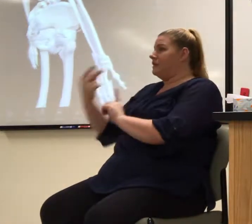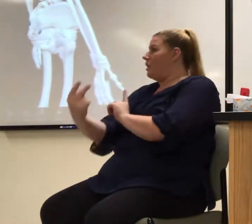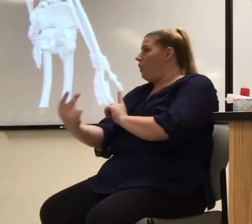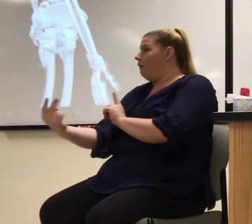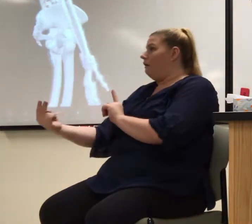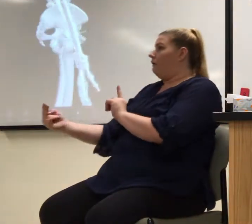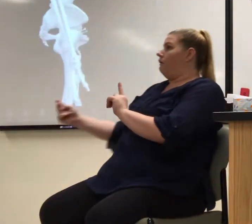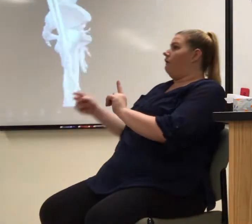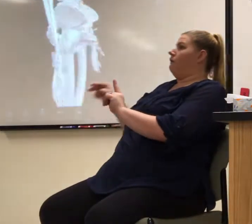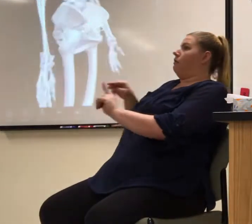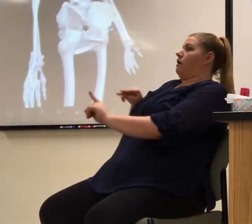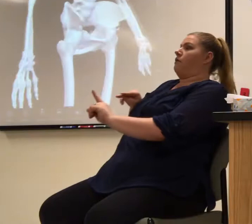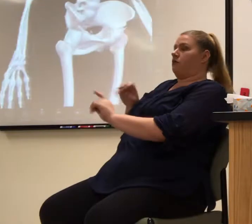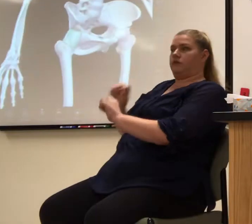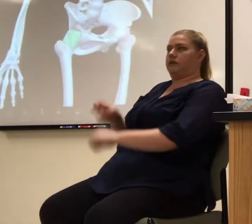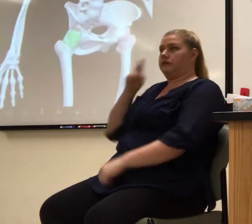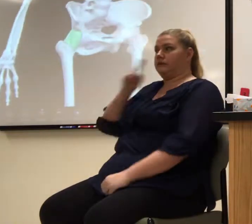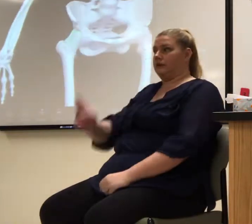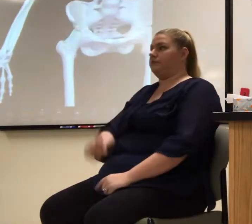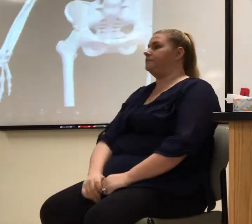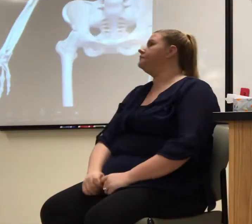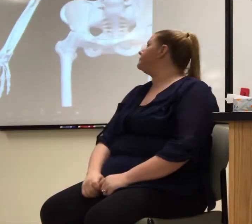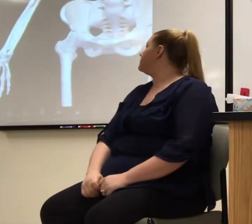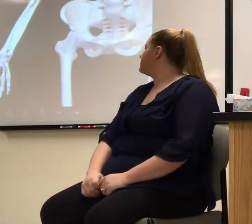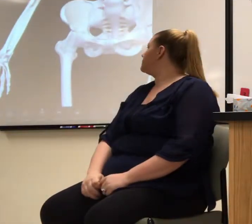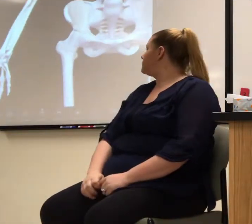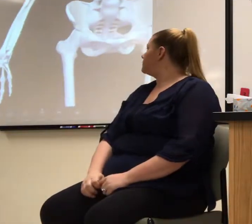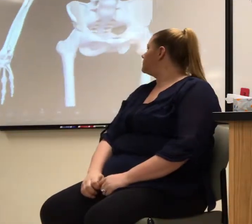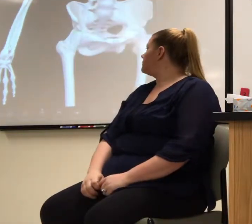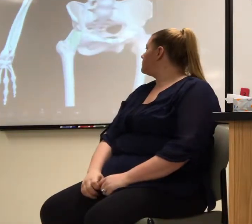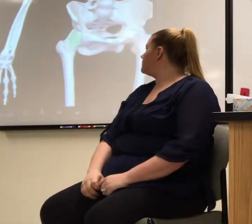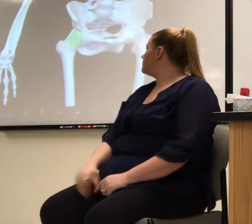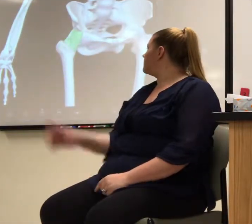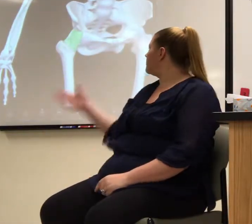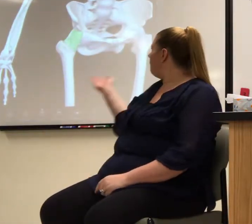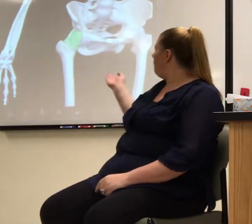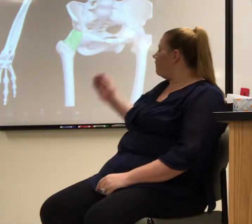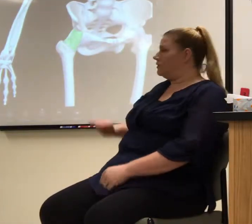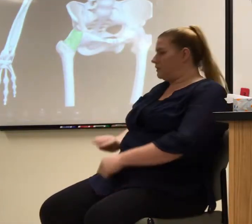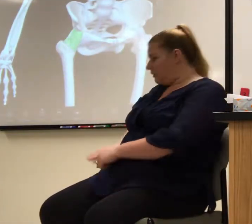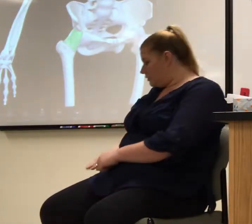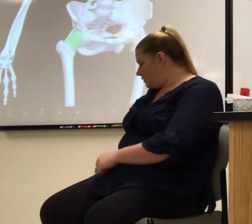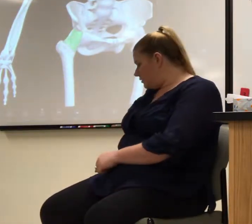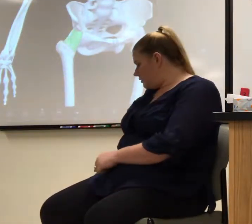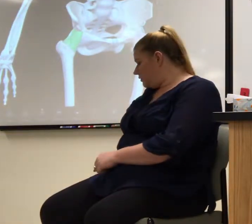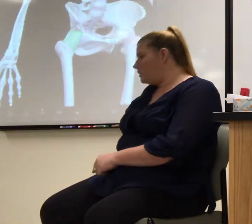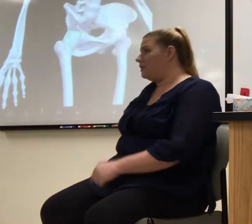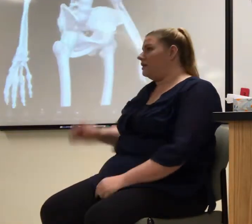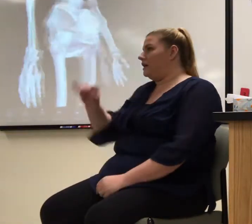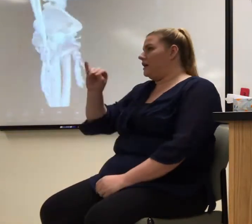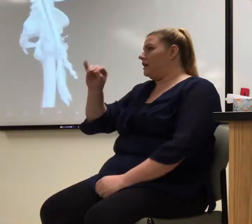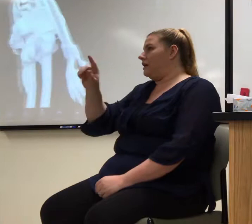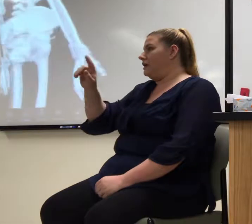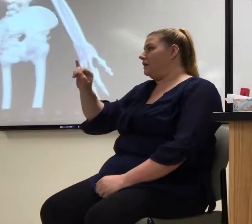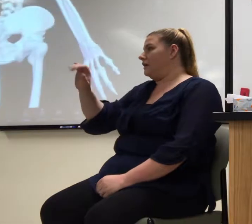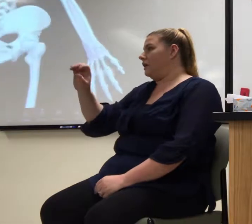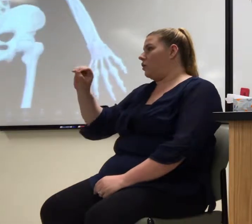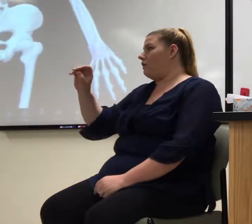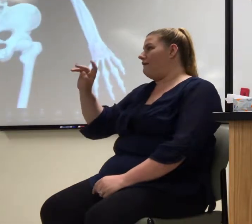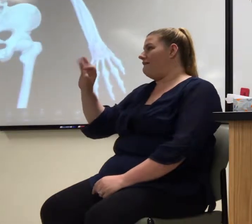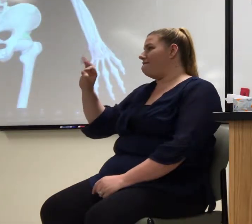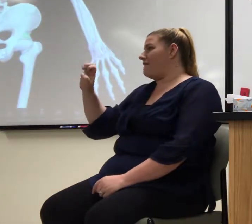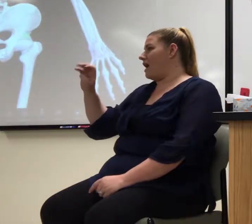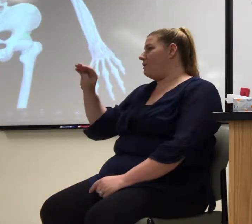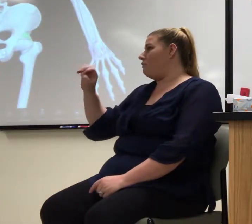So you get a nice rotation there. Again, iliofemoral, you can see it in the front, highlighted in green, and then you can even see it